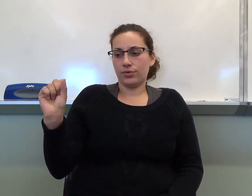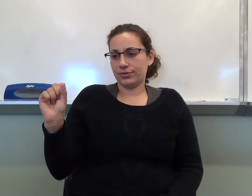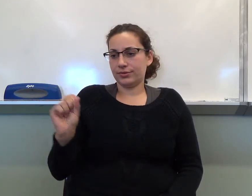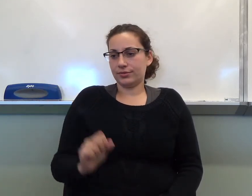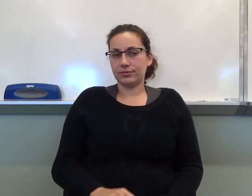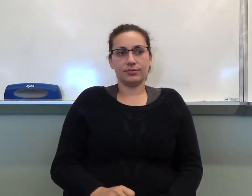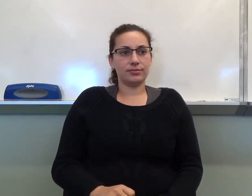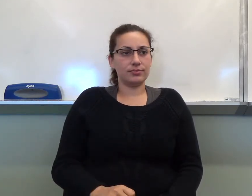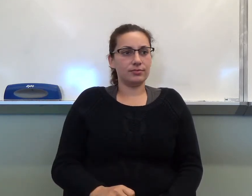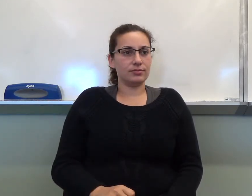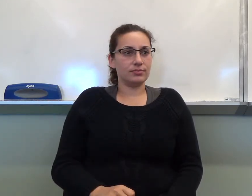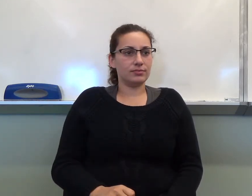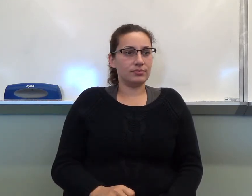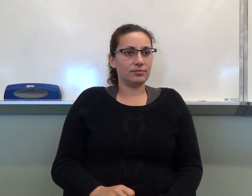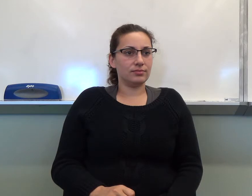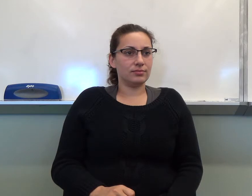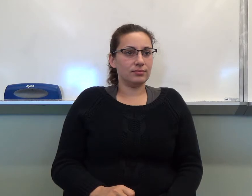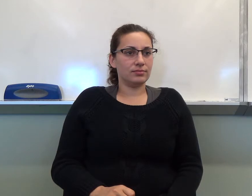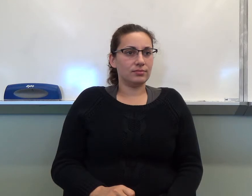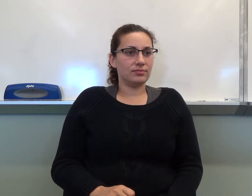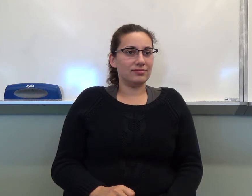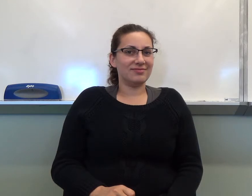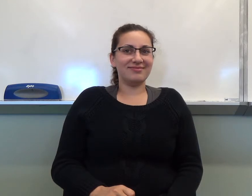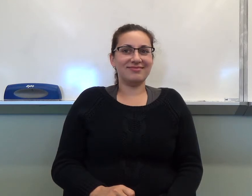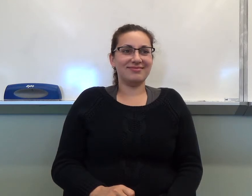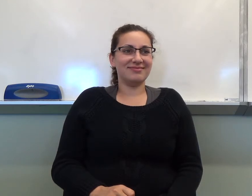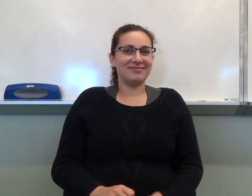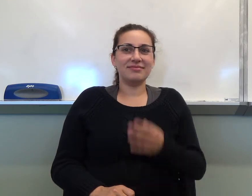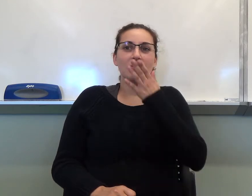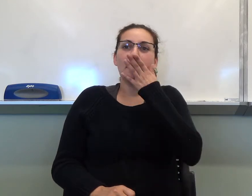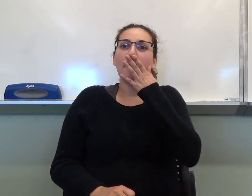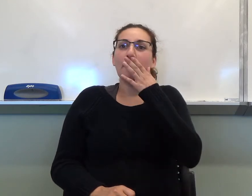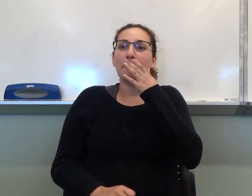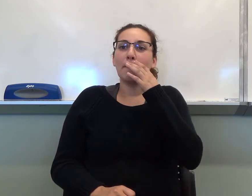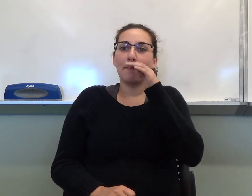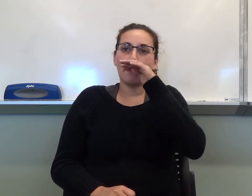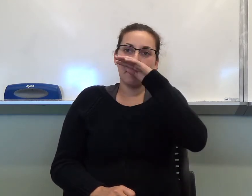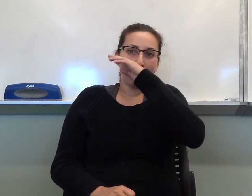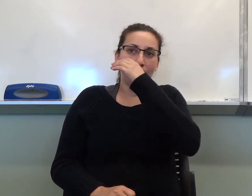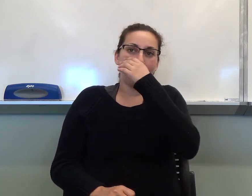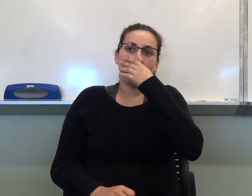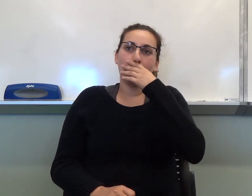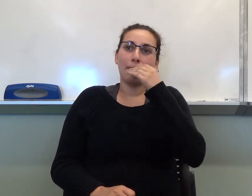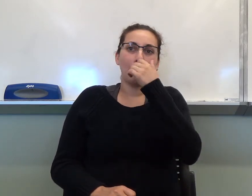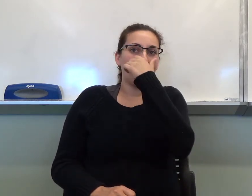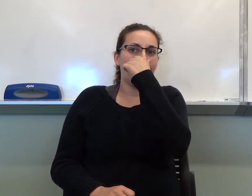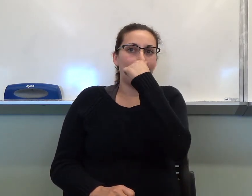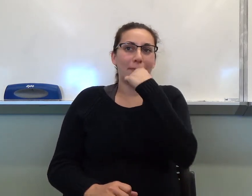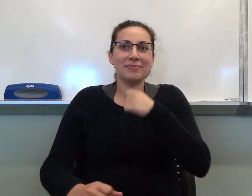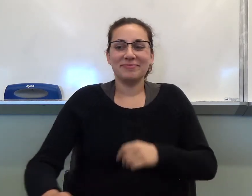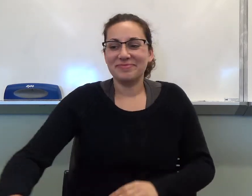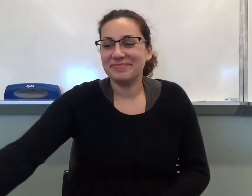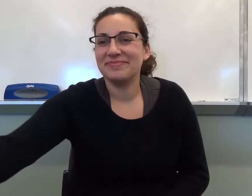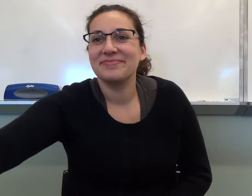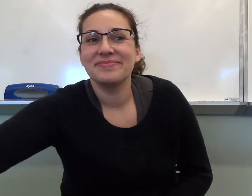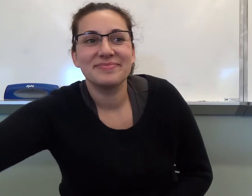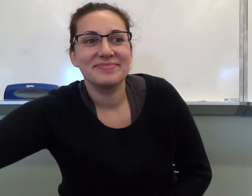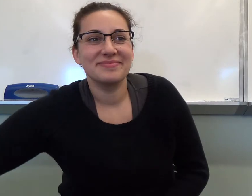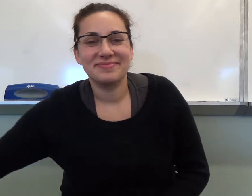So the number of meters is less than the number of yards. Why? Because a meter stick is longer